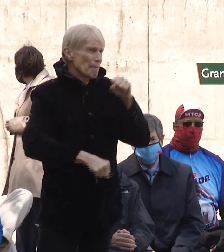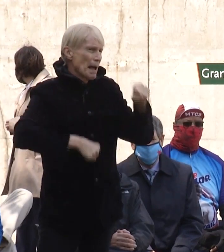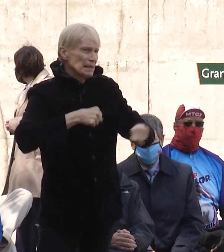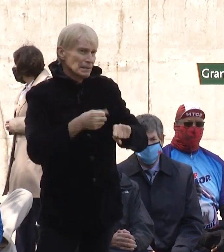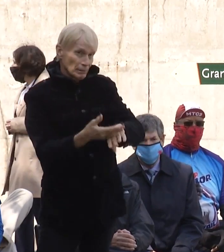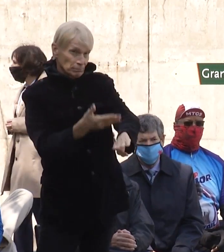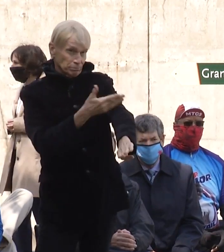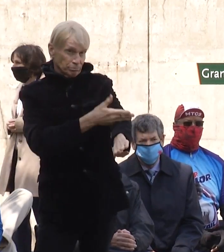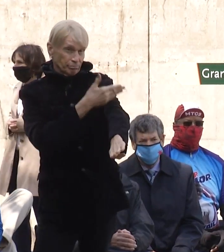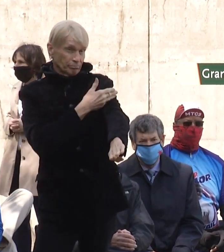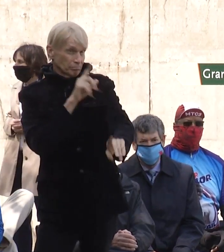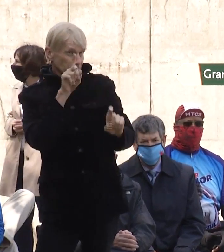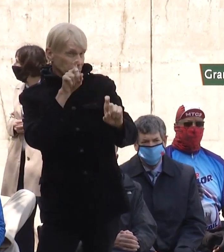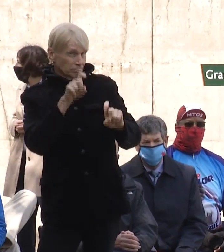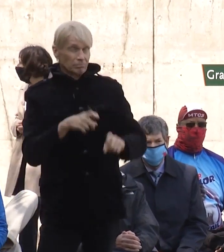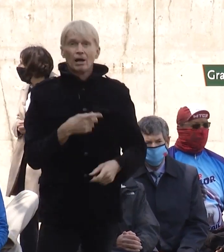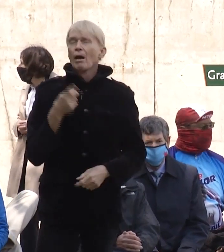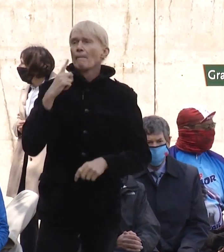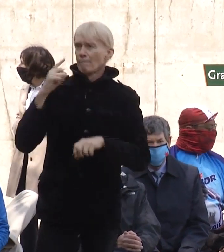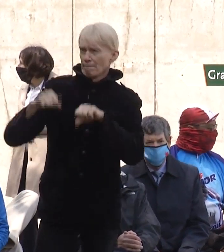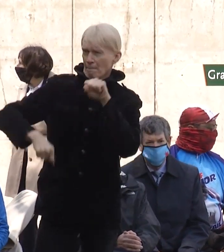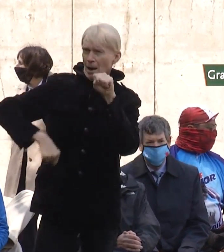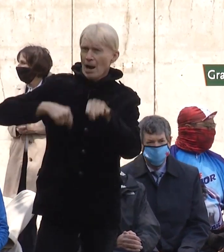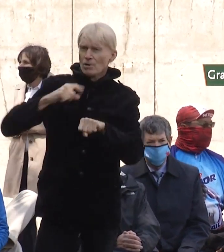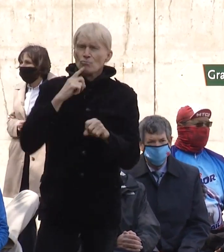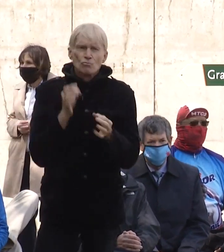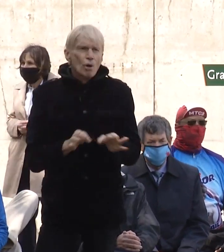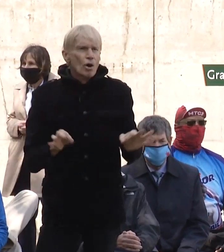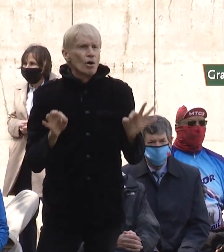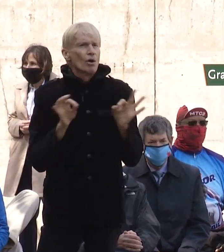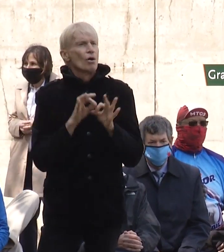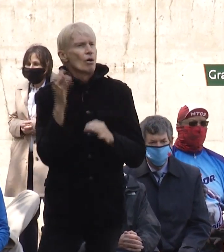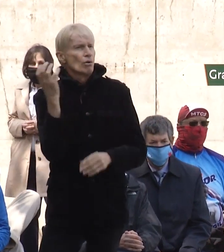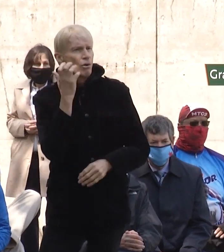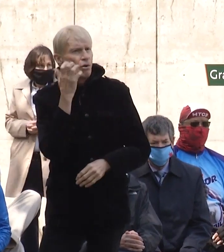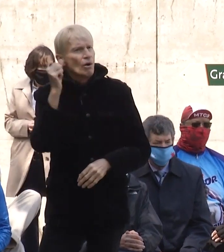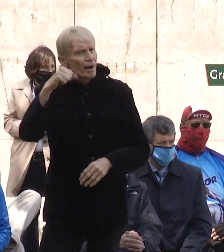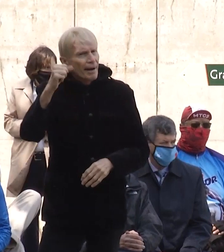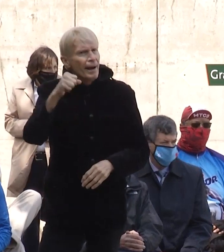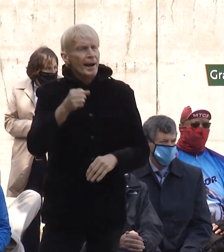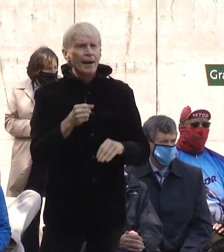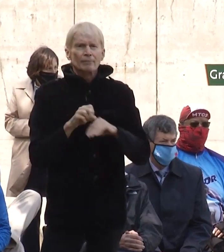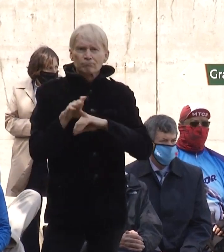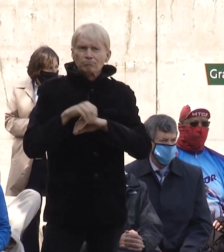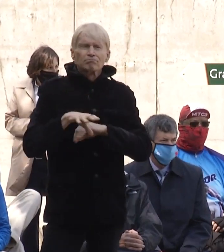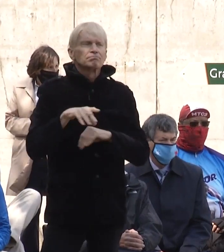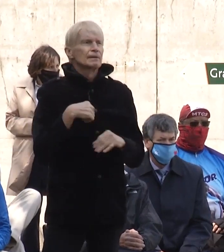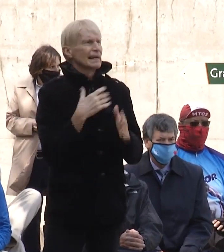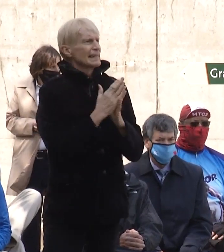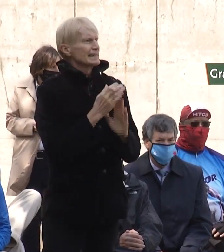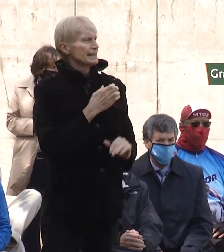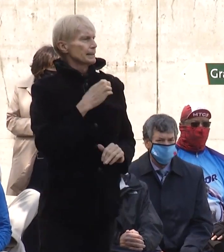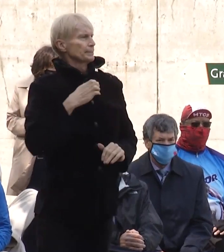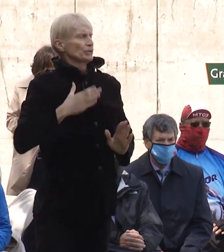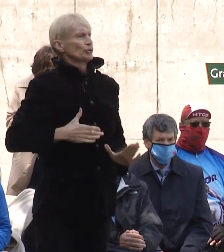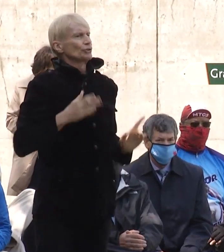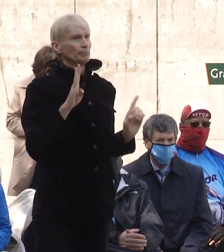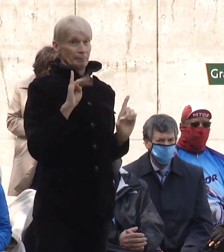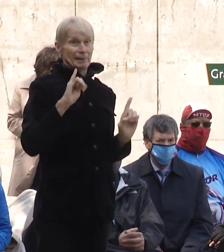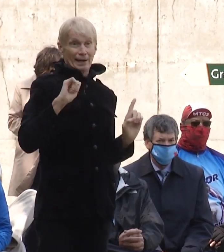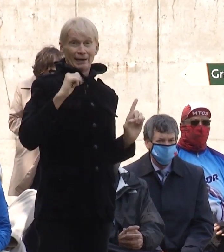in the city? Well, I think biking is critically important. I'm going to ask Commissioner Biagi to come up because she's